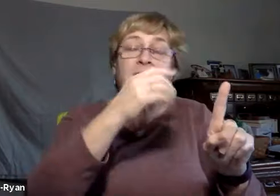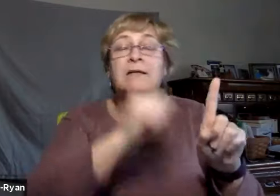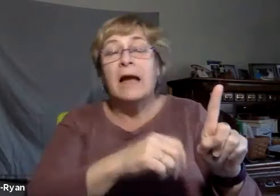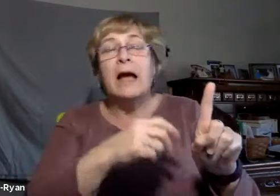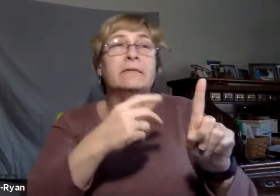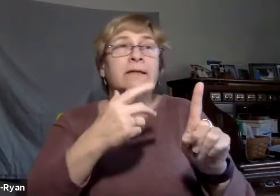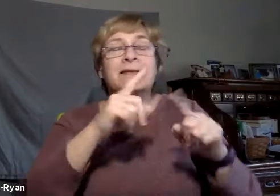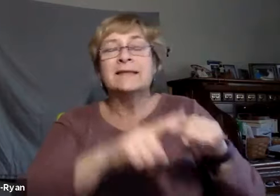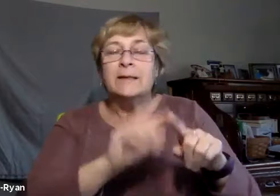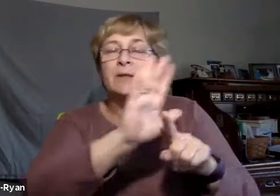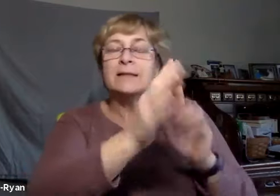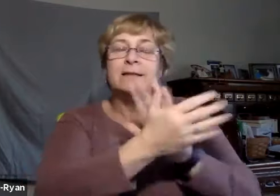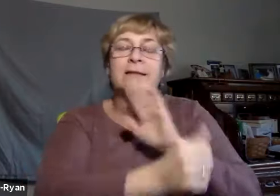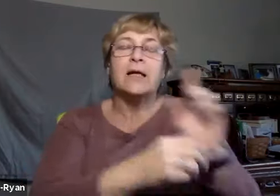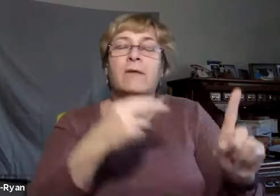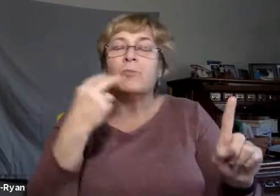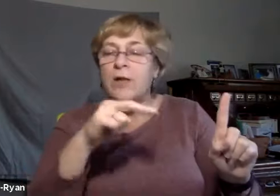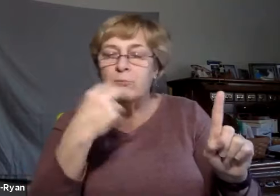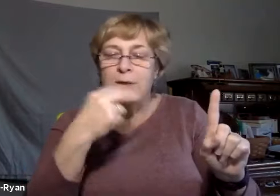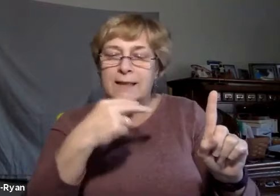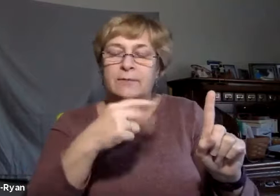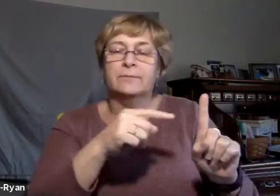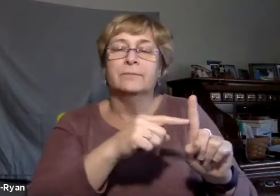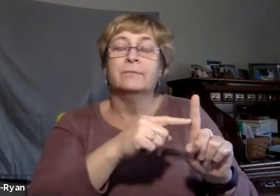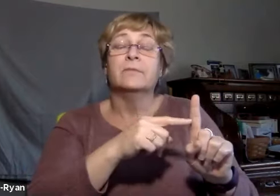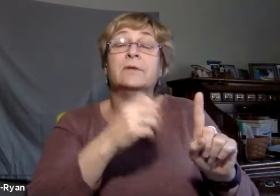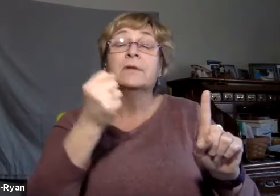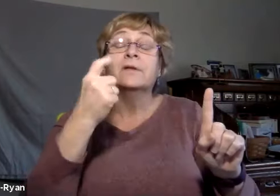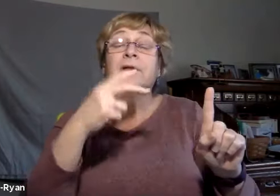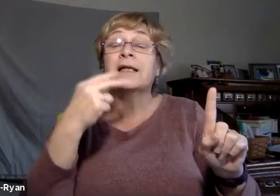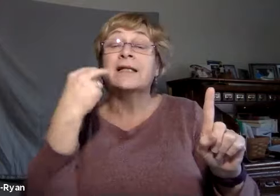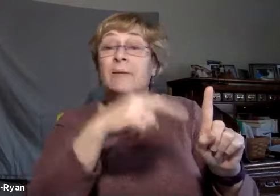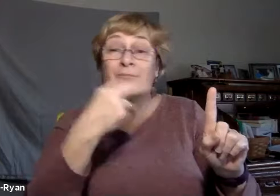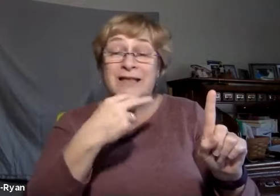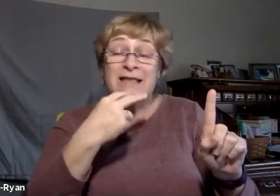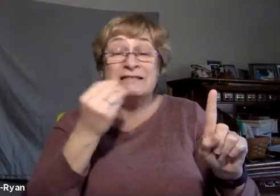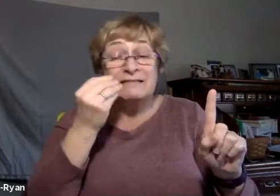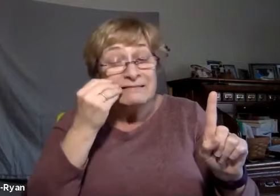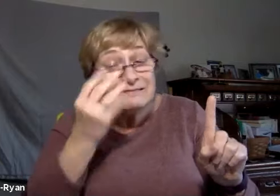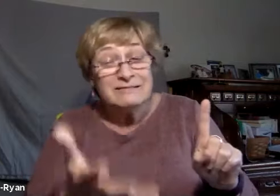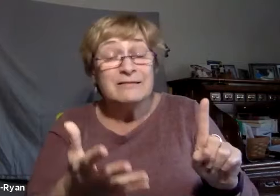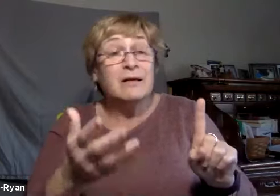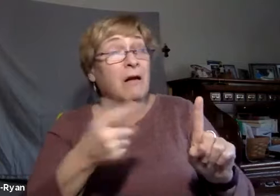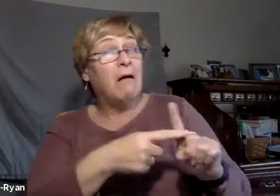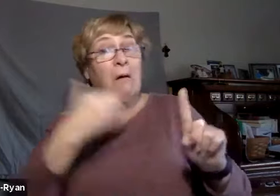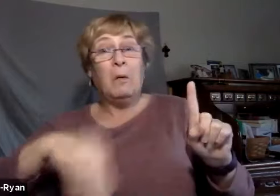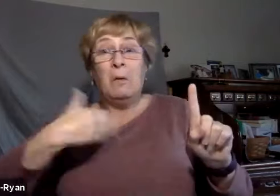Maybe that person can speak and can understand a little bit of deaf culture. Maybe they can read lips. Let me tell